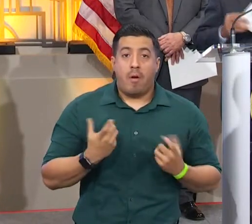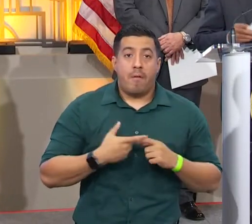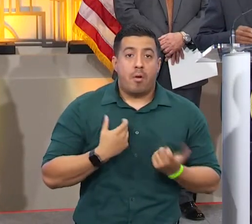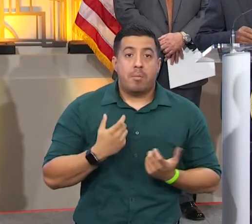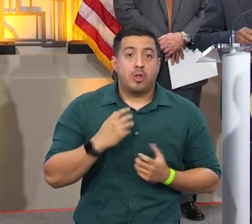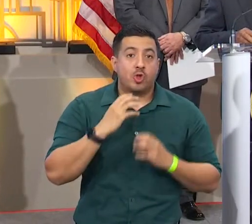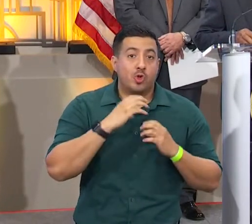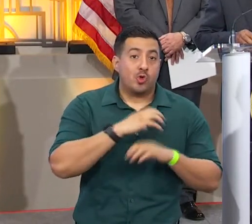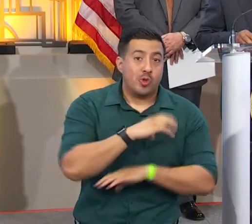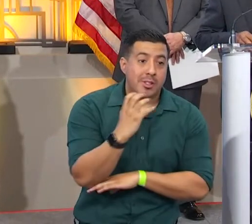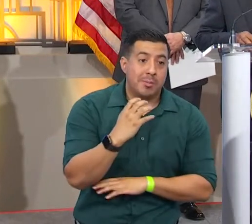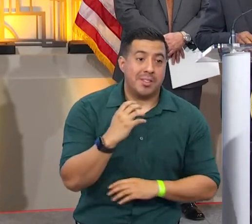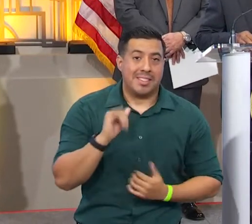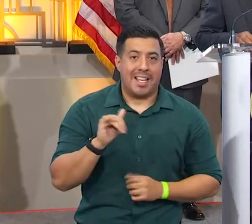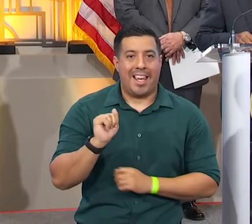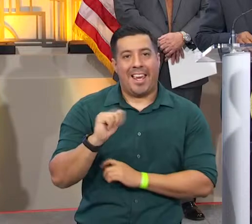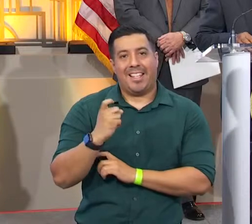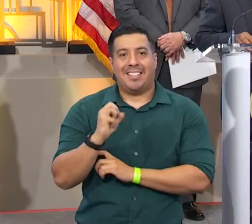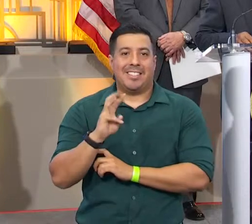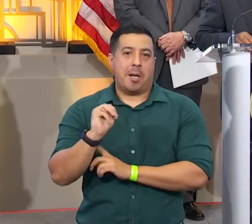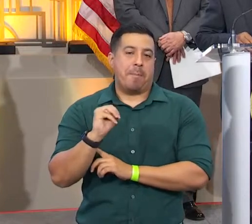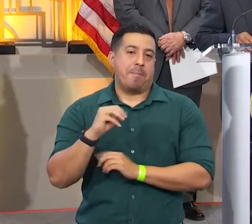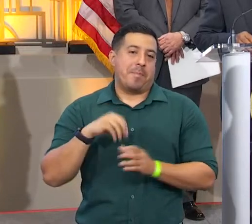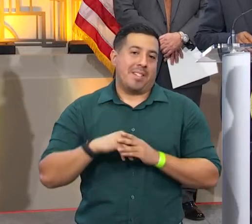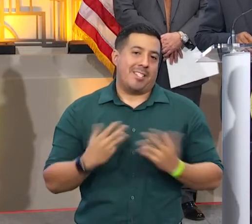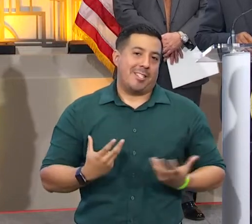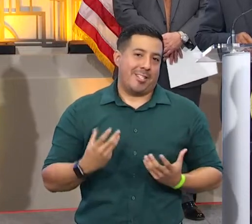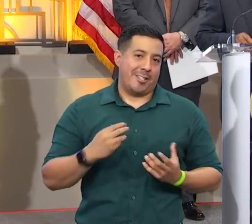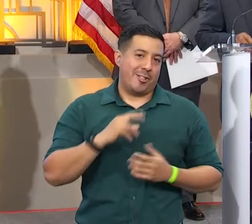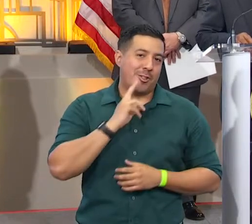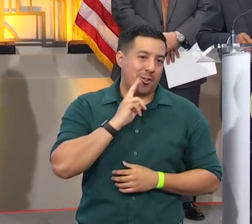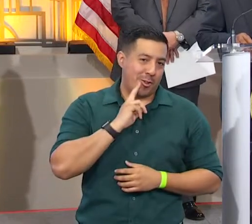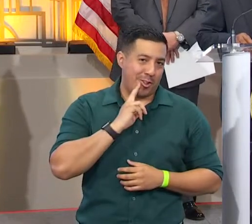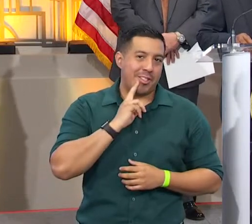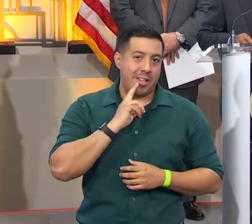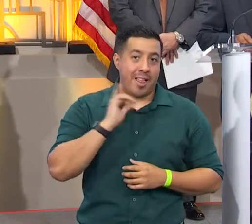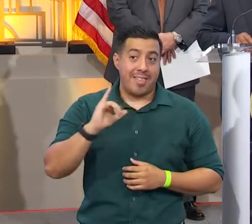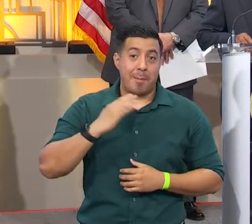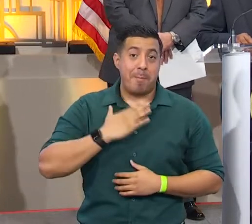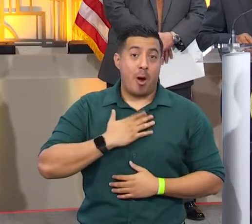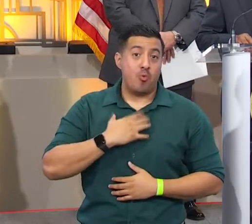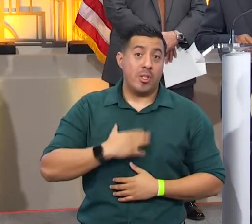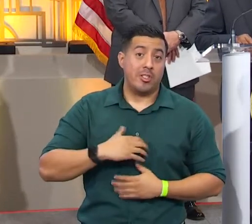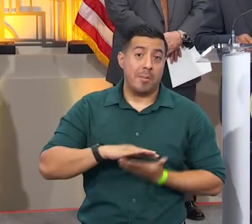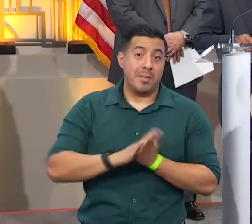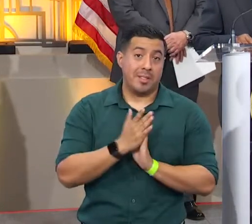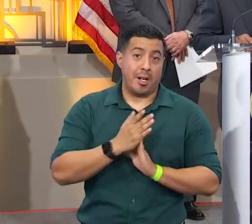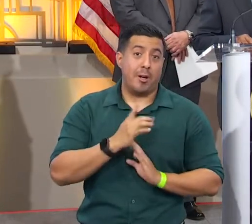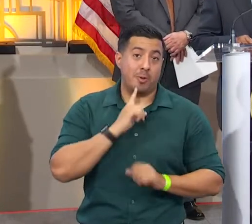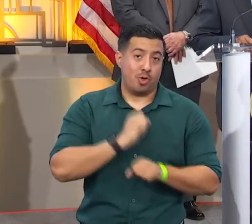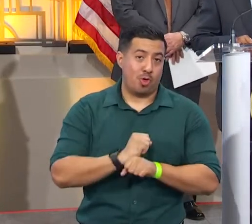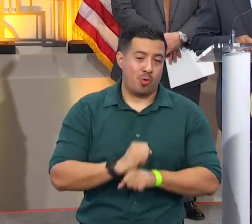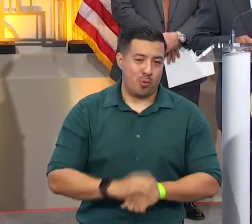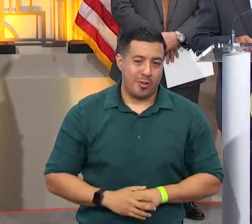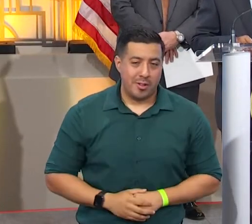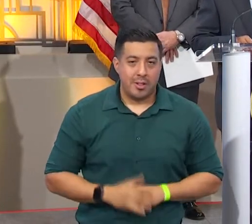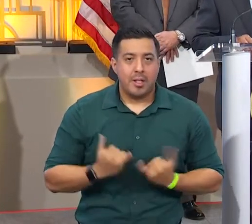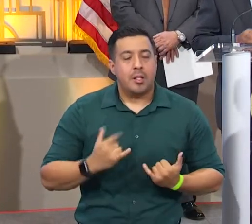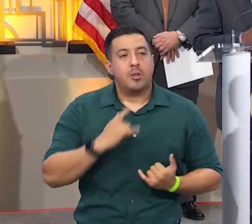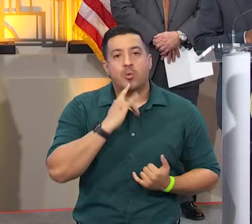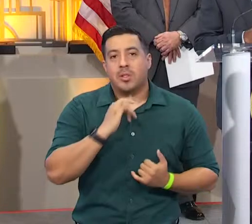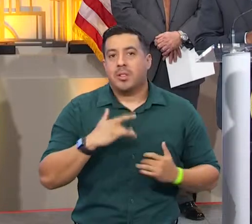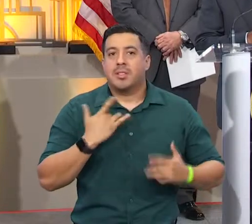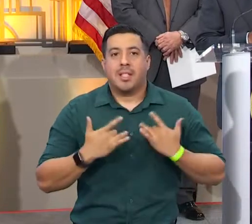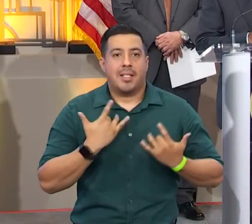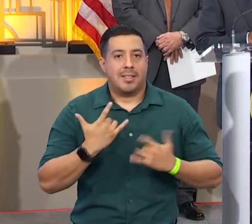Axiom Space Station right here in the city of Houston, and that wish has come true. So what an exciting time